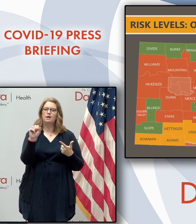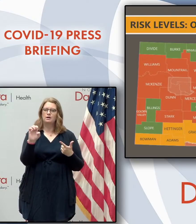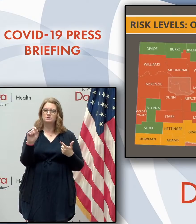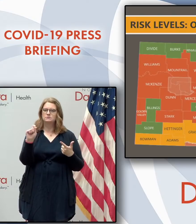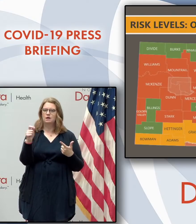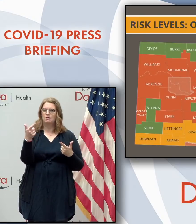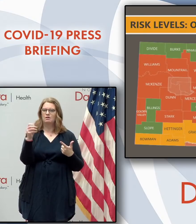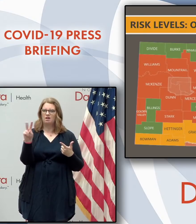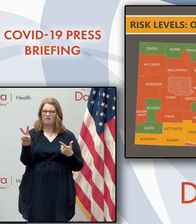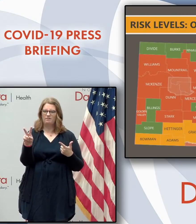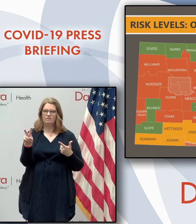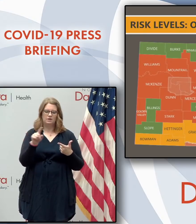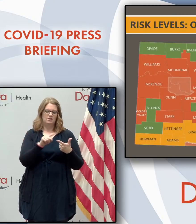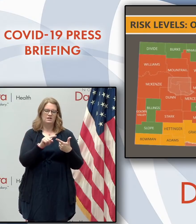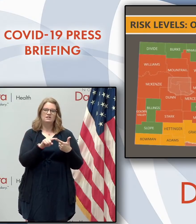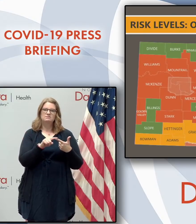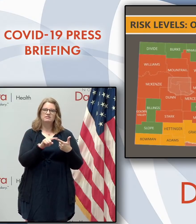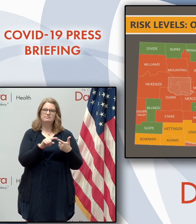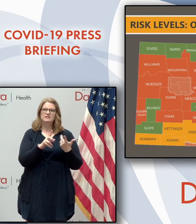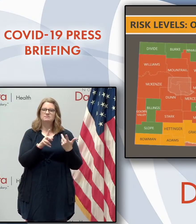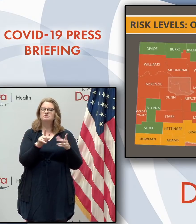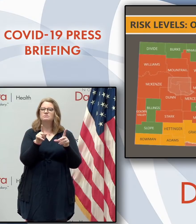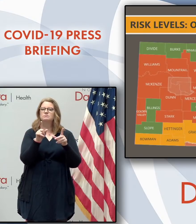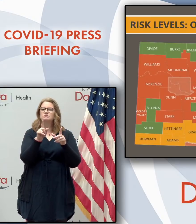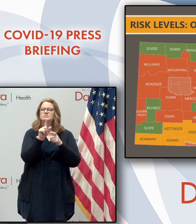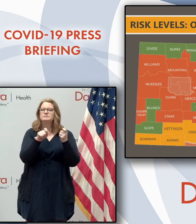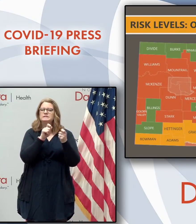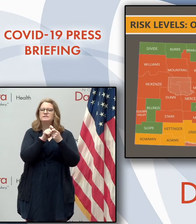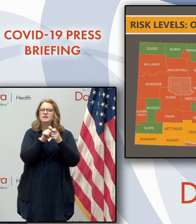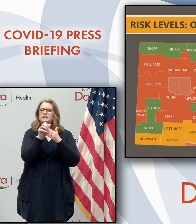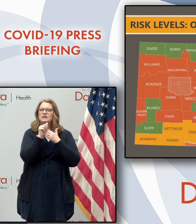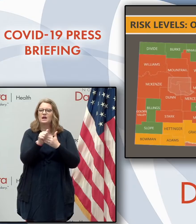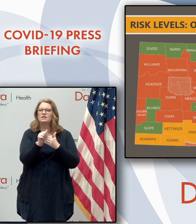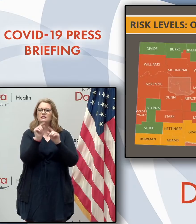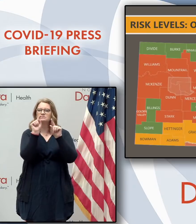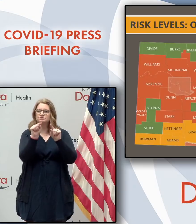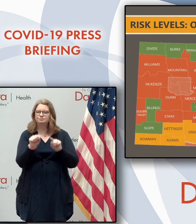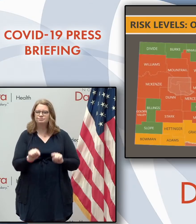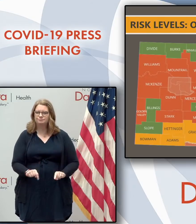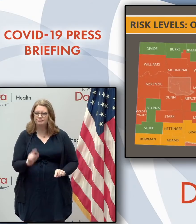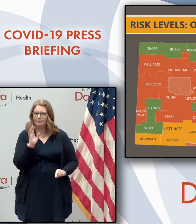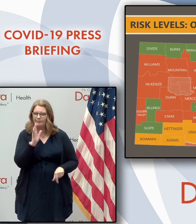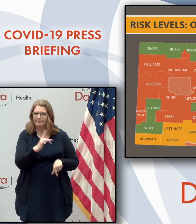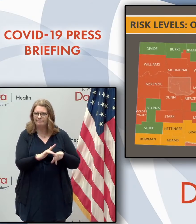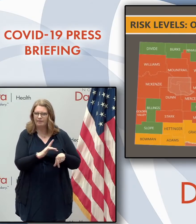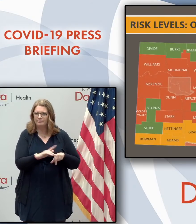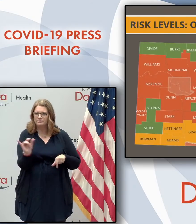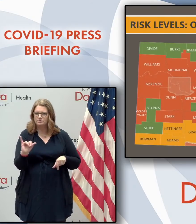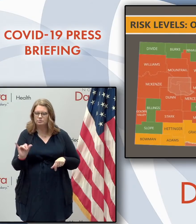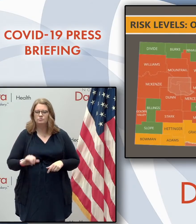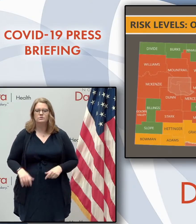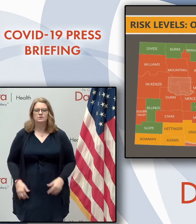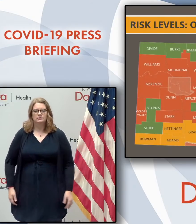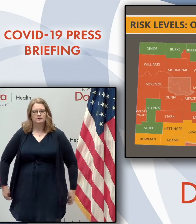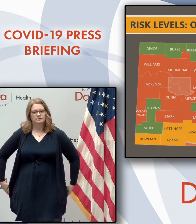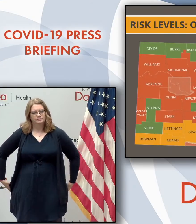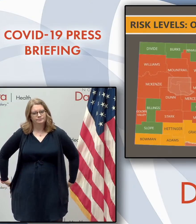detailed updated guidelines that go along with these risk levels.